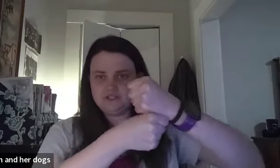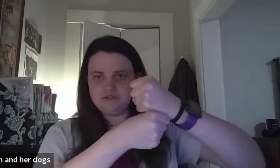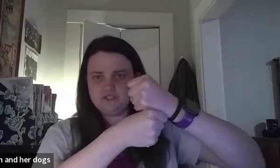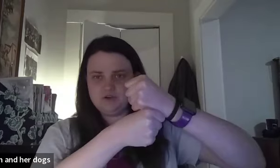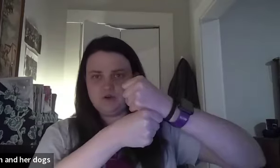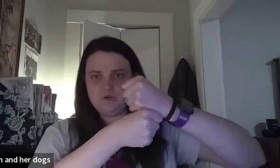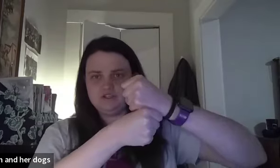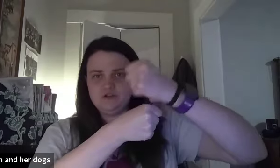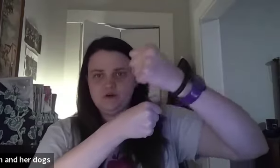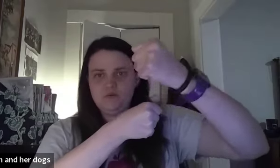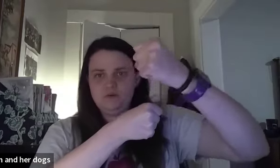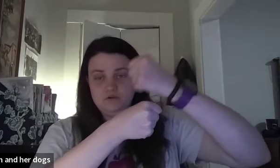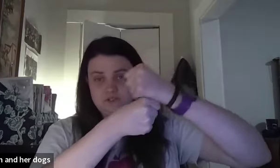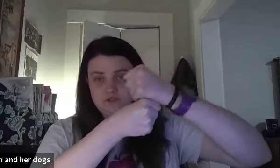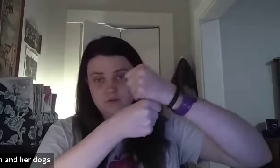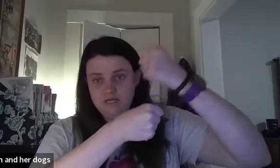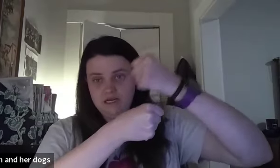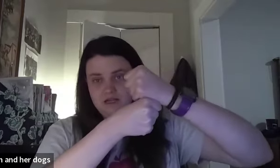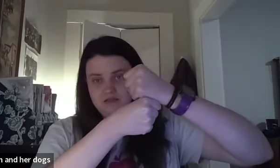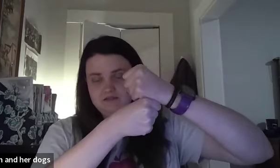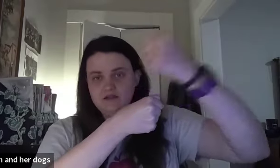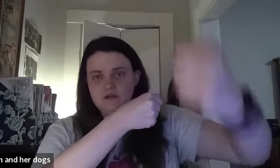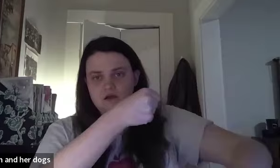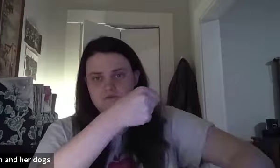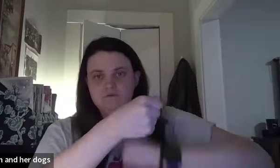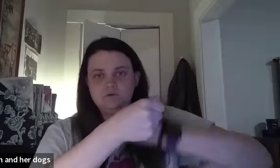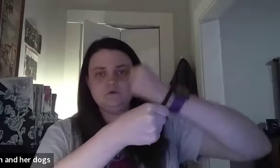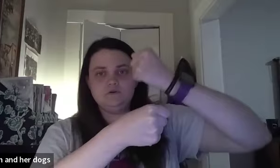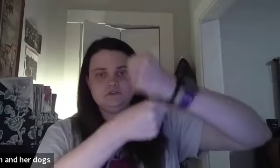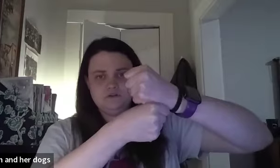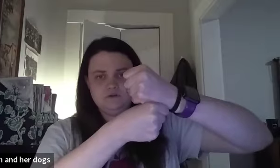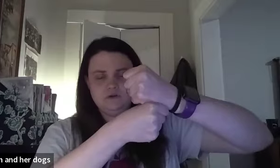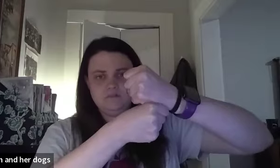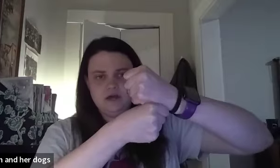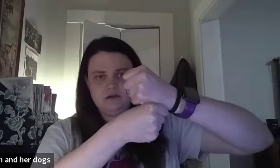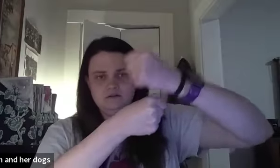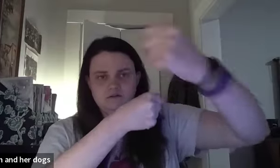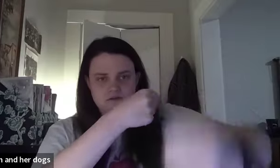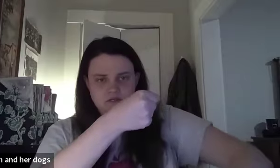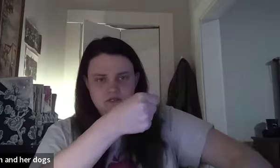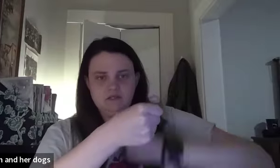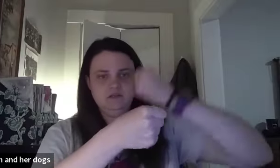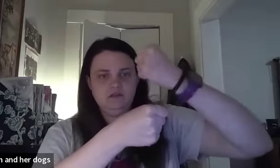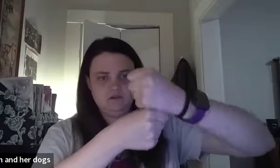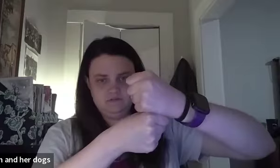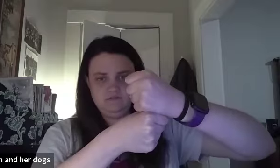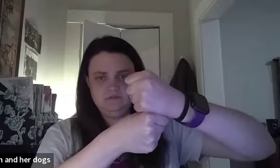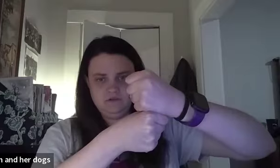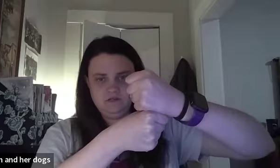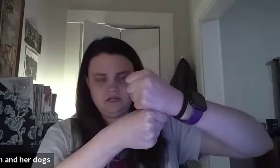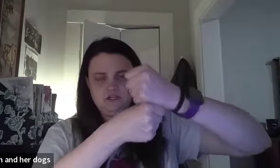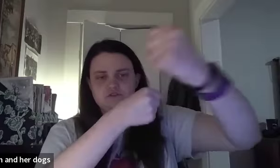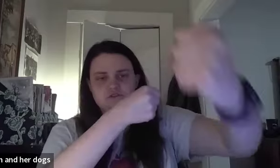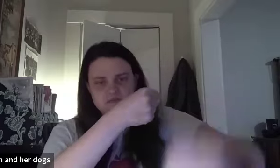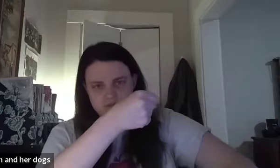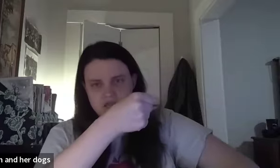going to do is you're going to go with your dominant hand, full circle and come back. Year. And you do typically have